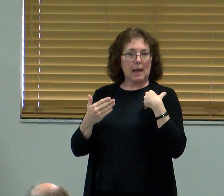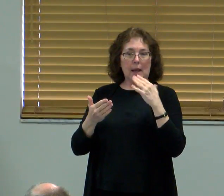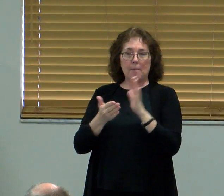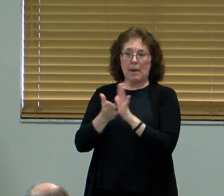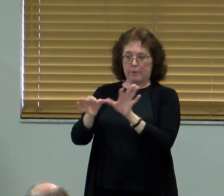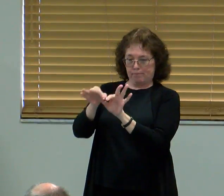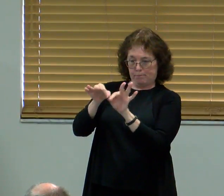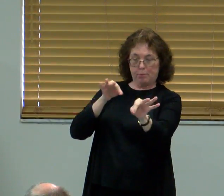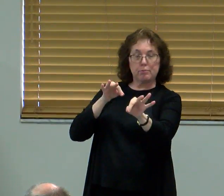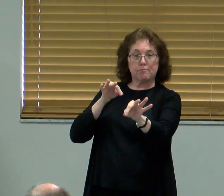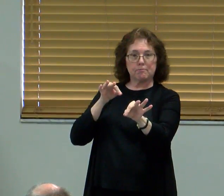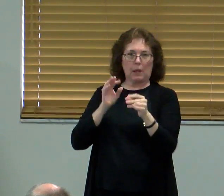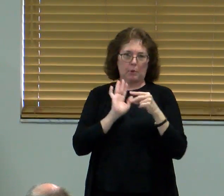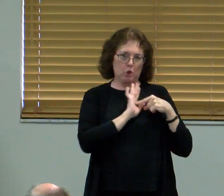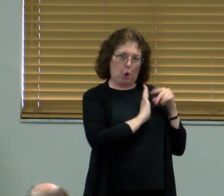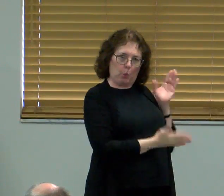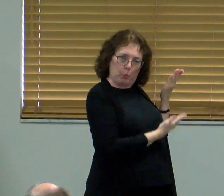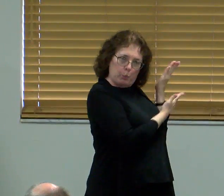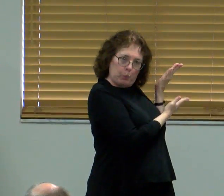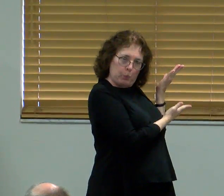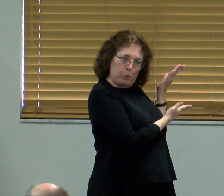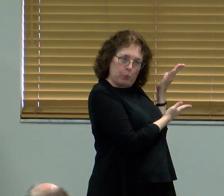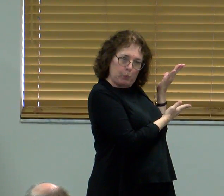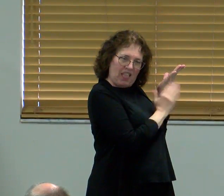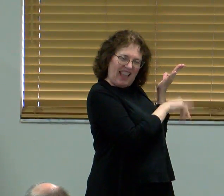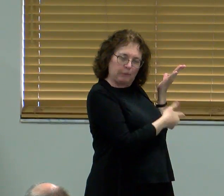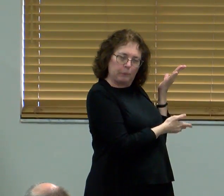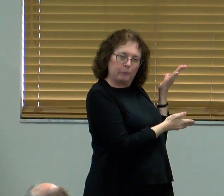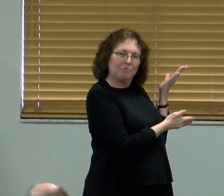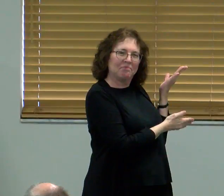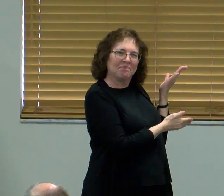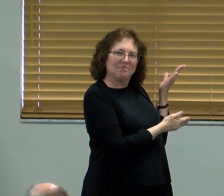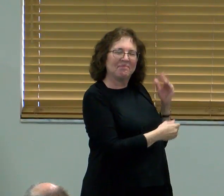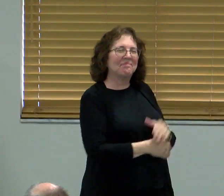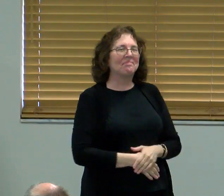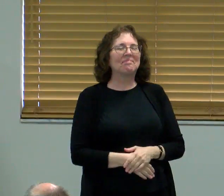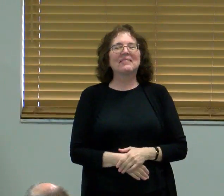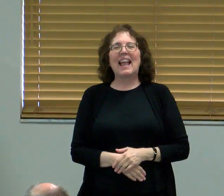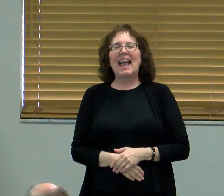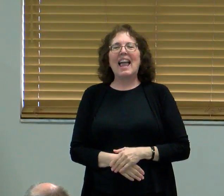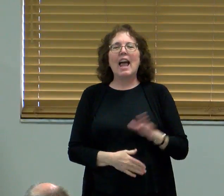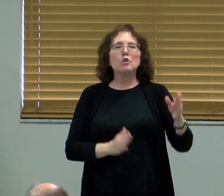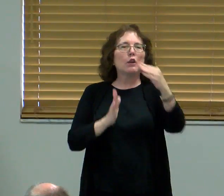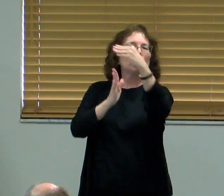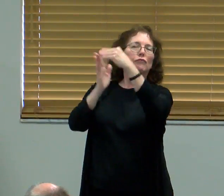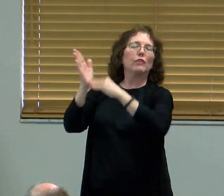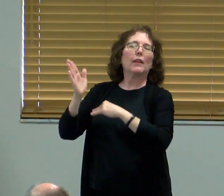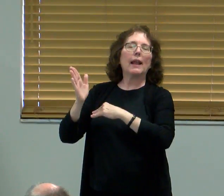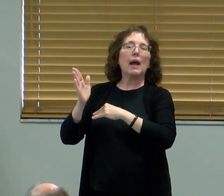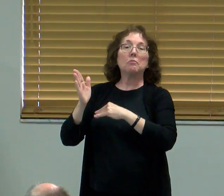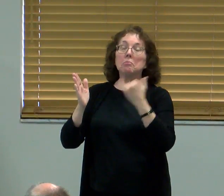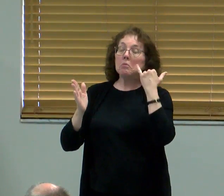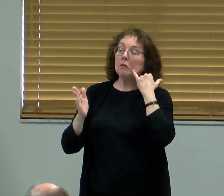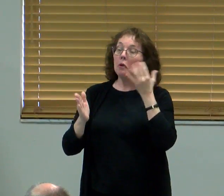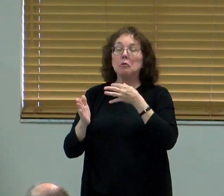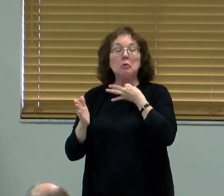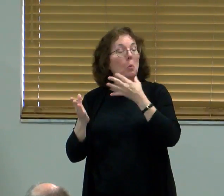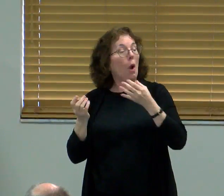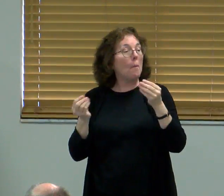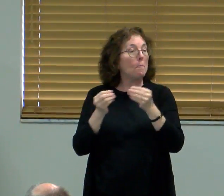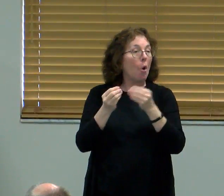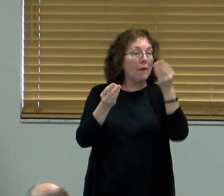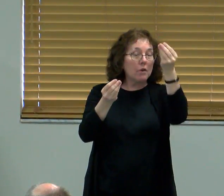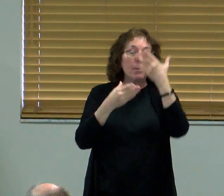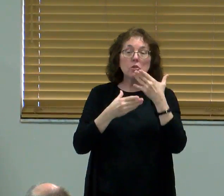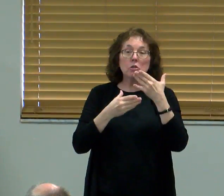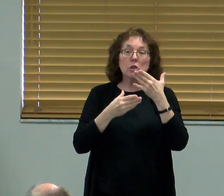on the back. I'm going to demonstrate. Here you go. And you can fill that out. If you'd like more information, you can